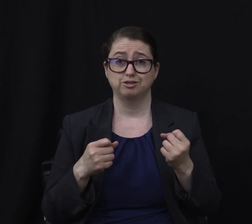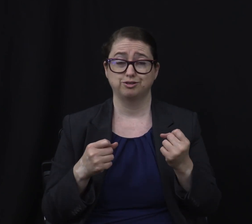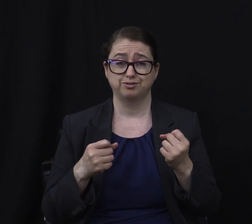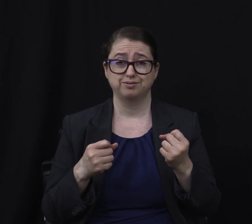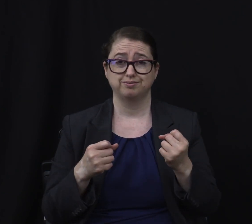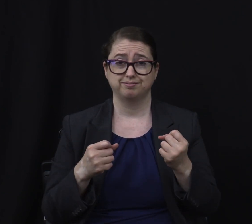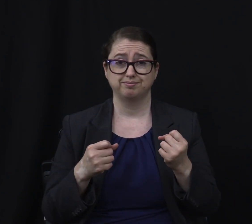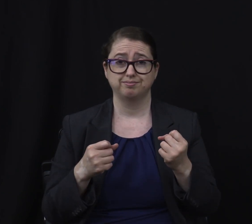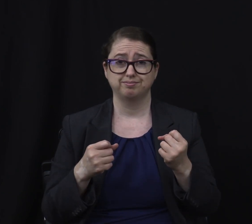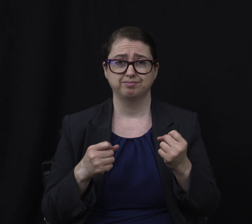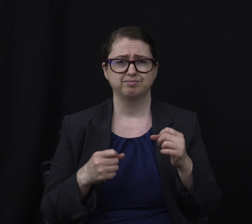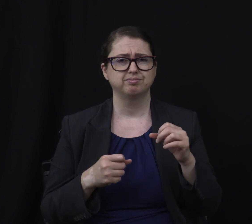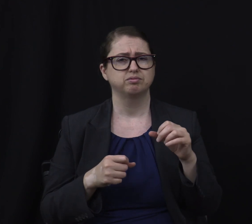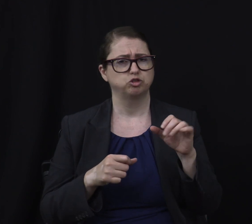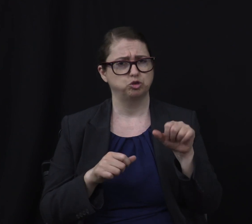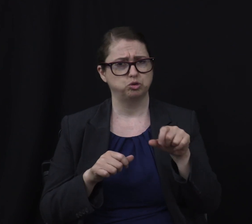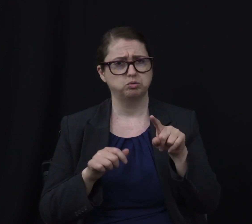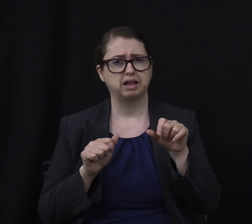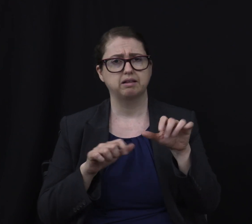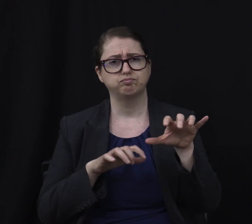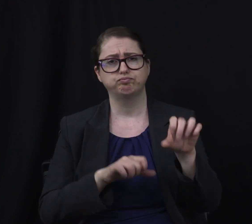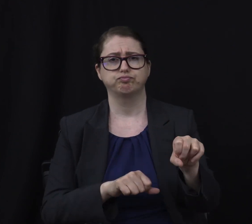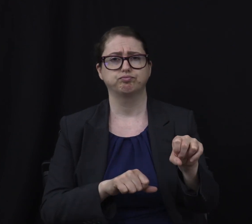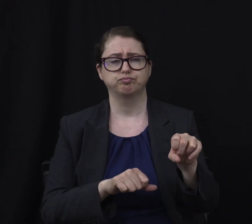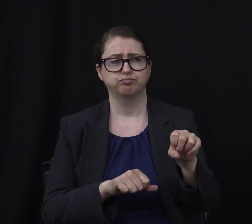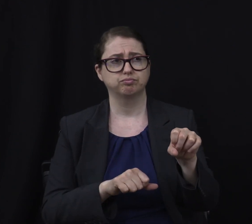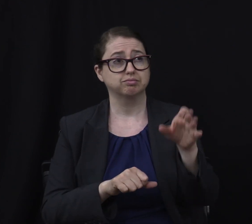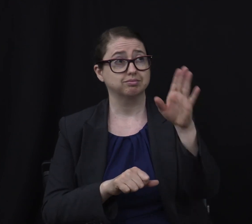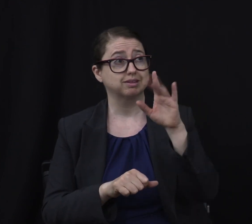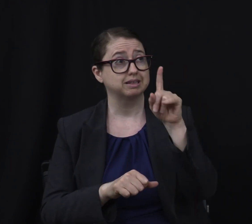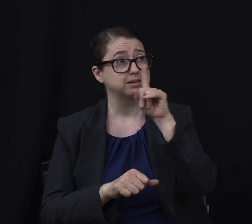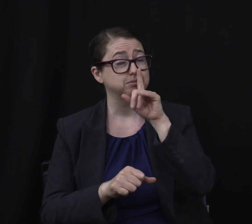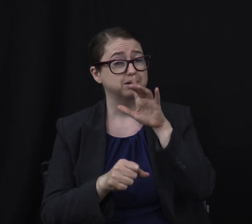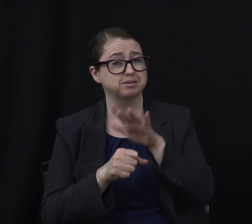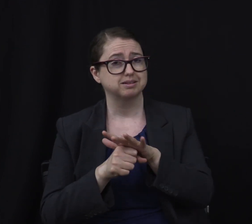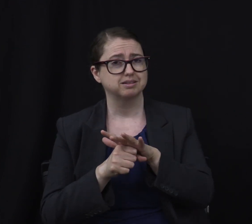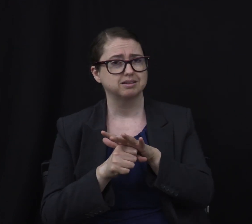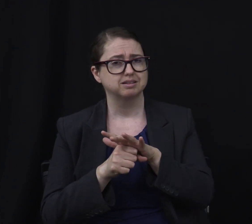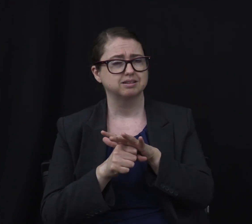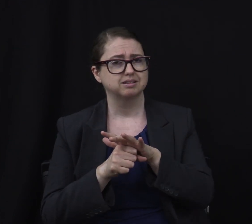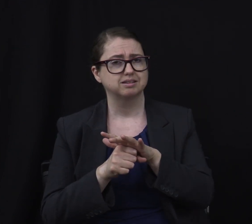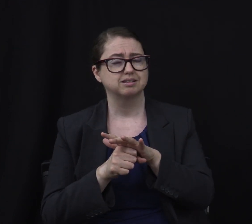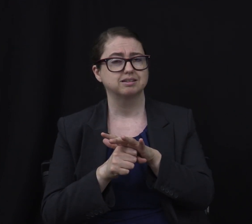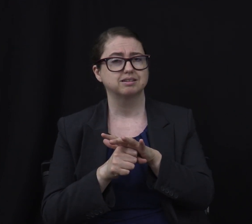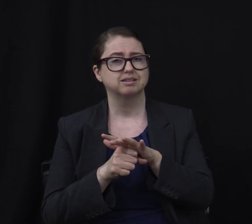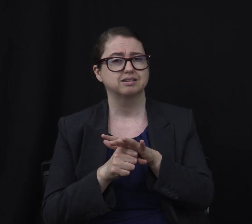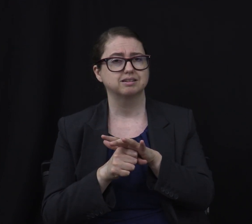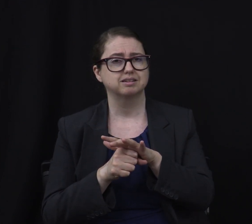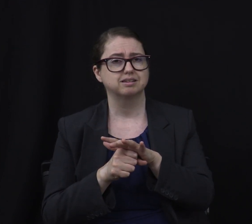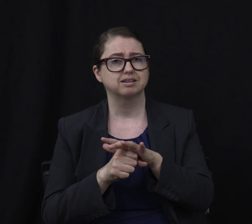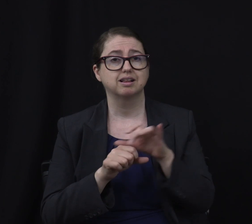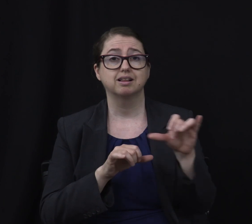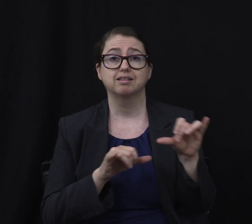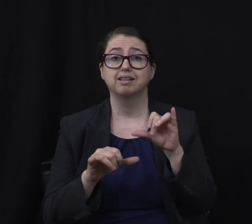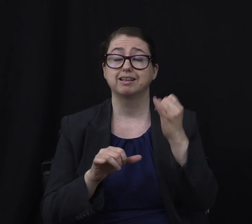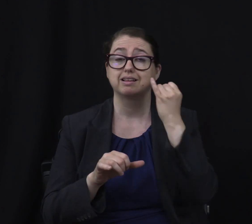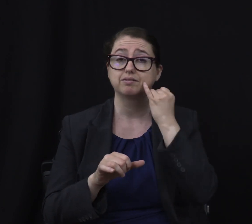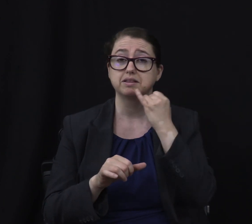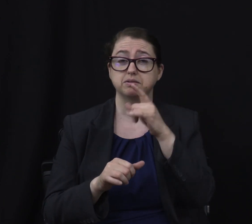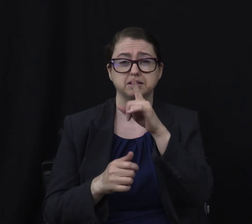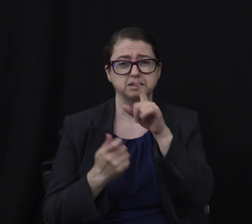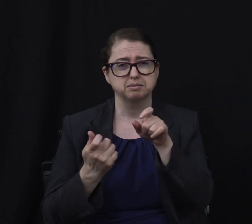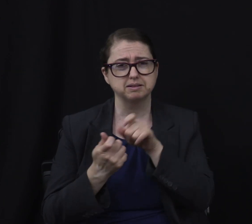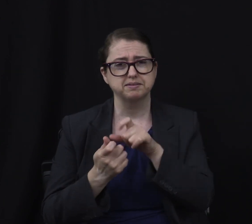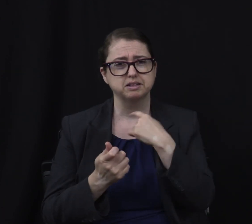Claim the promises of God as though they were specifically said to you. Because they are.